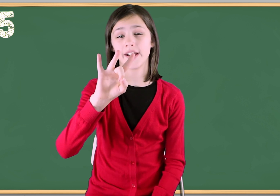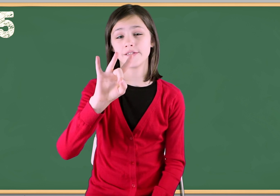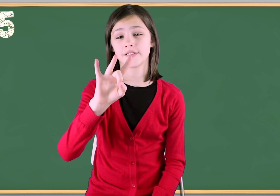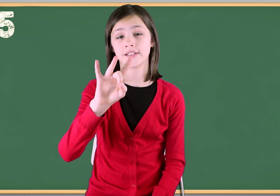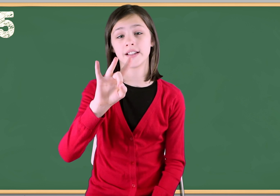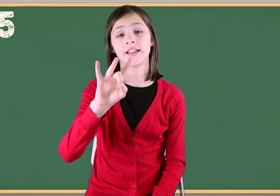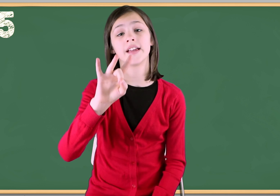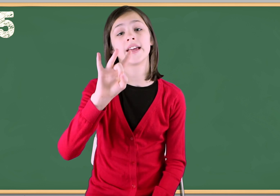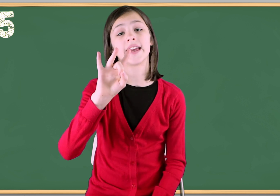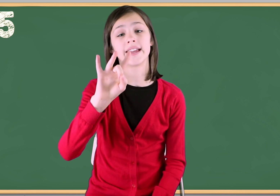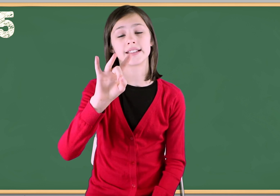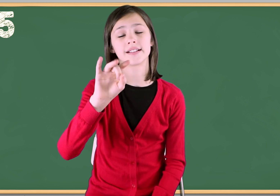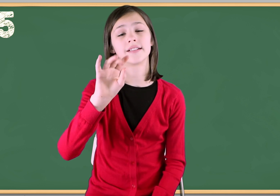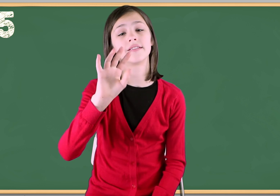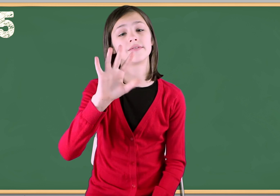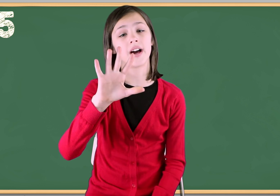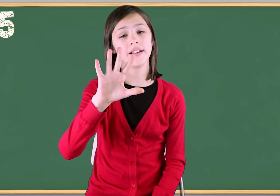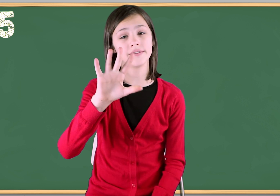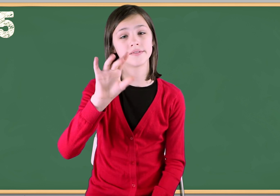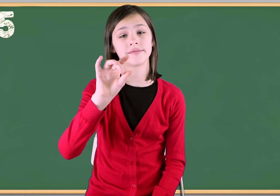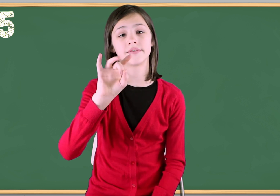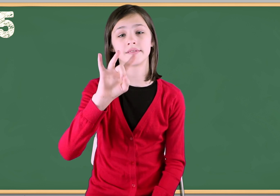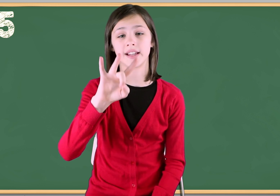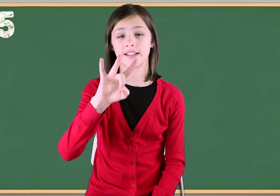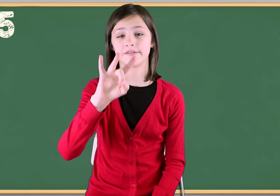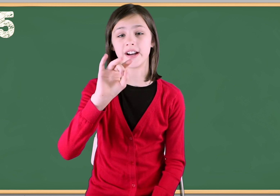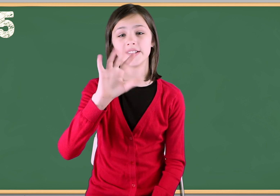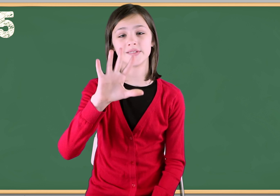85, 8, 5, 5.